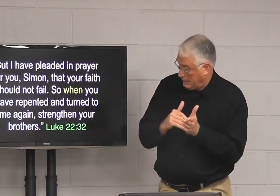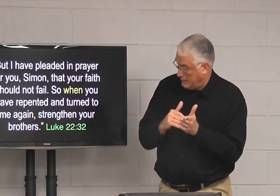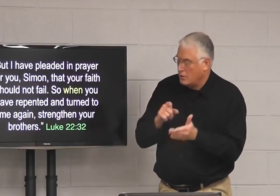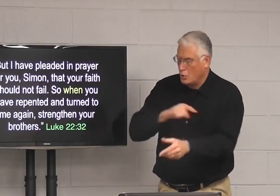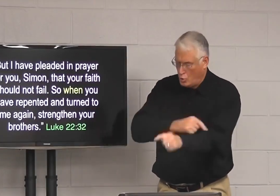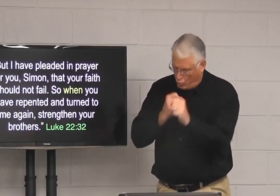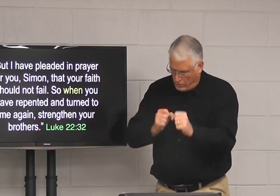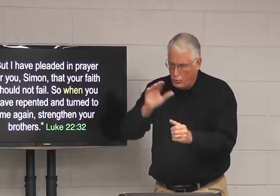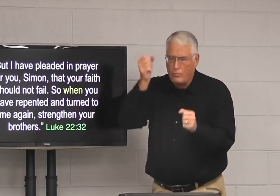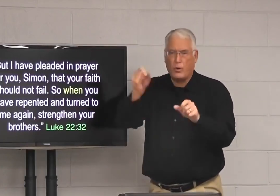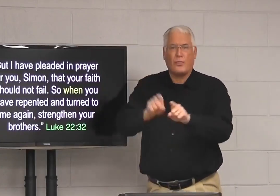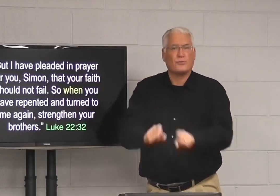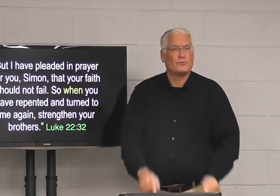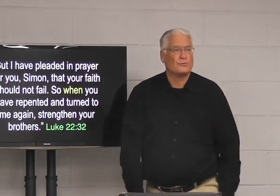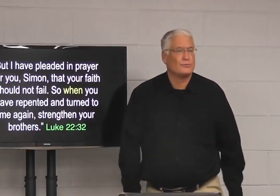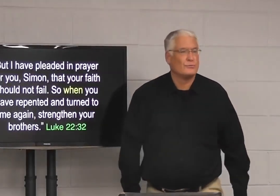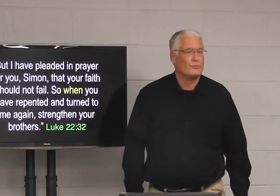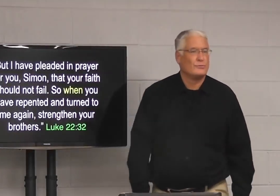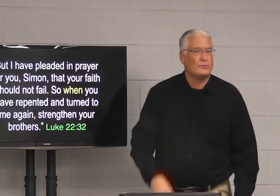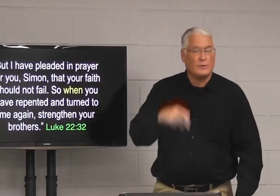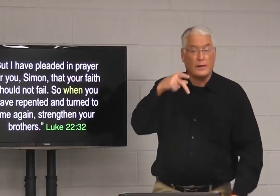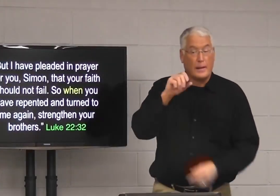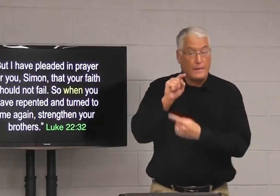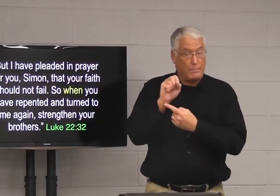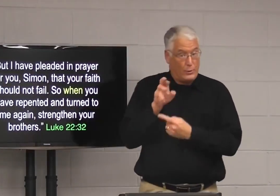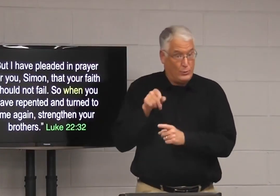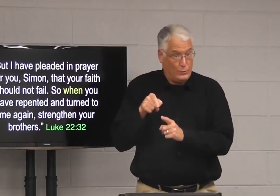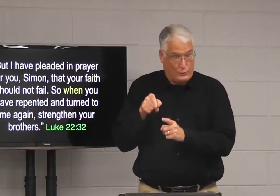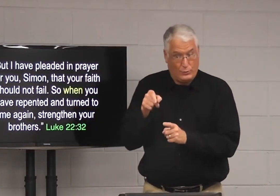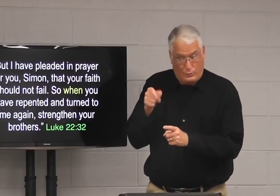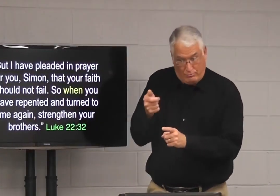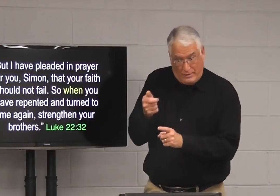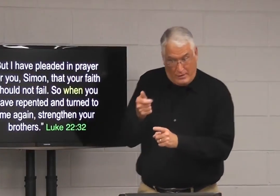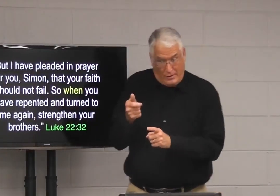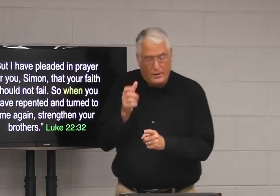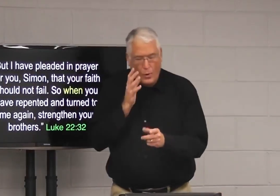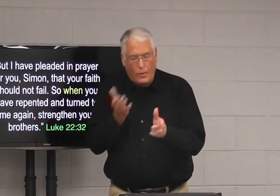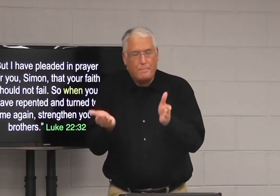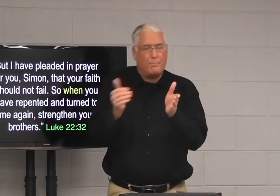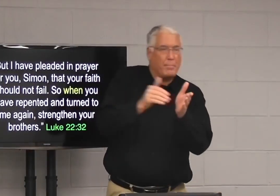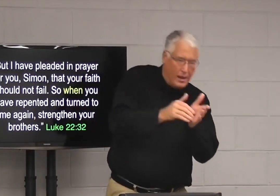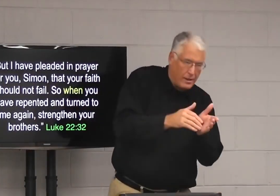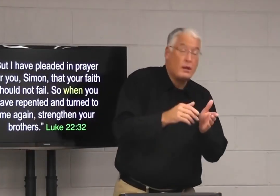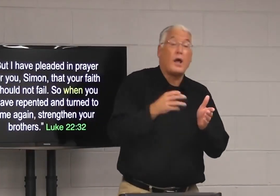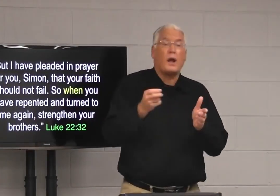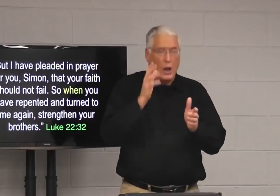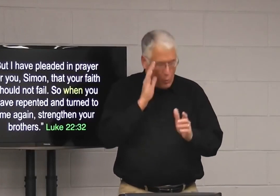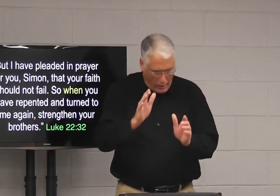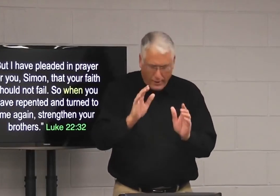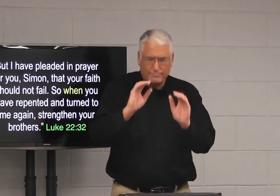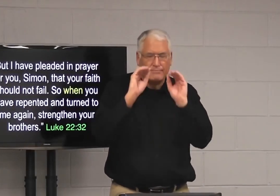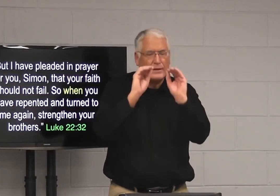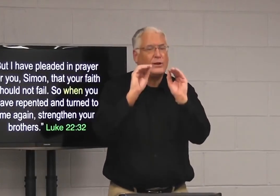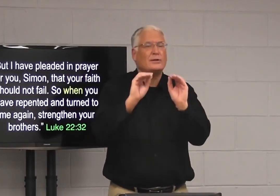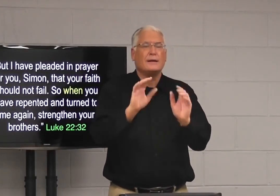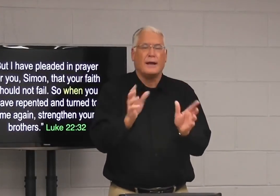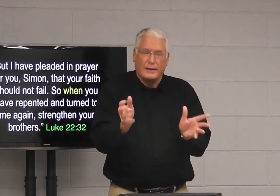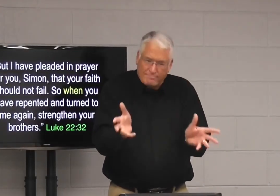to me again, strengthen your brothers. So Peter would come back and he